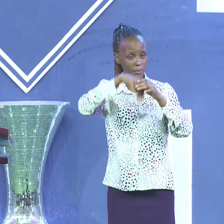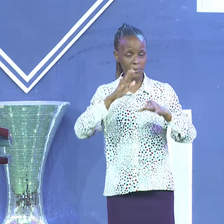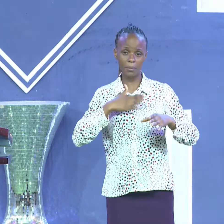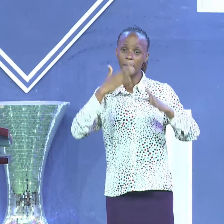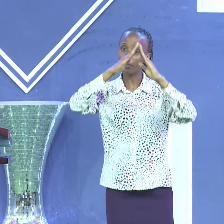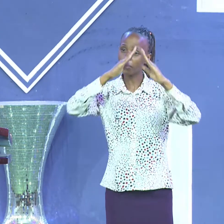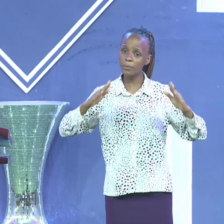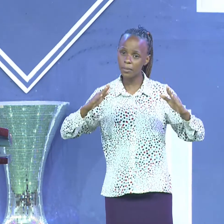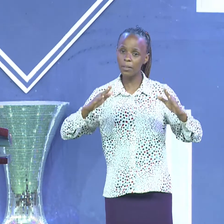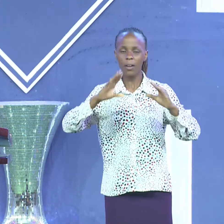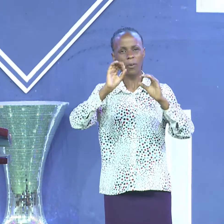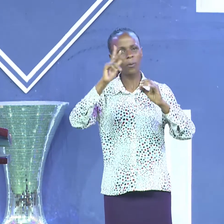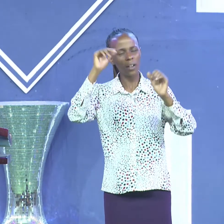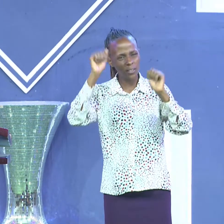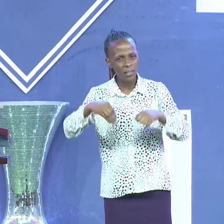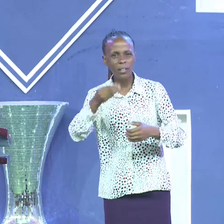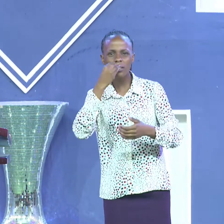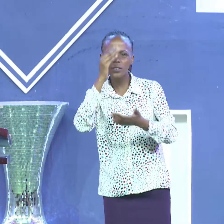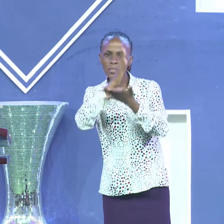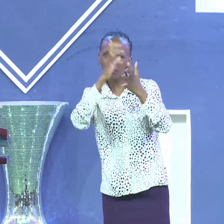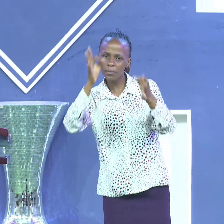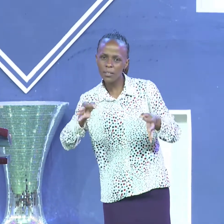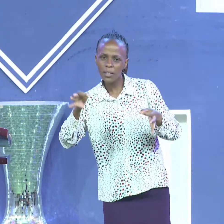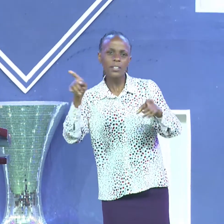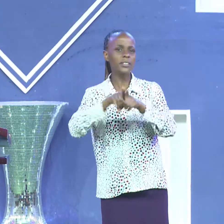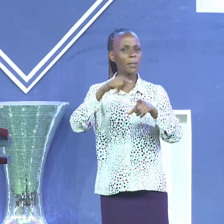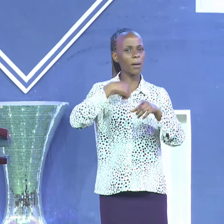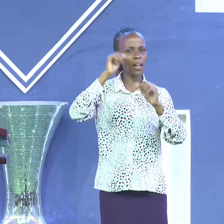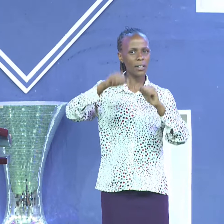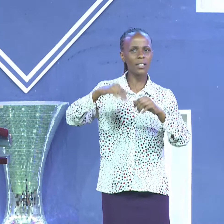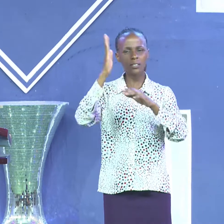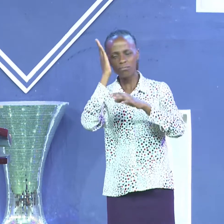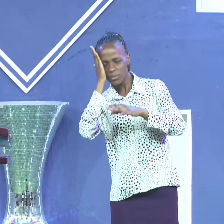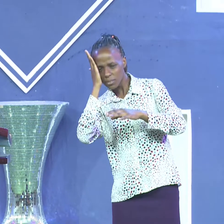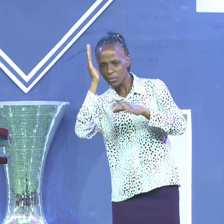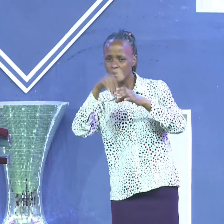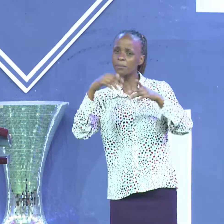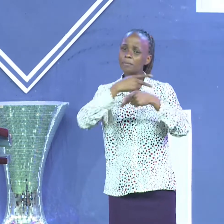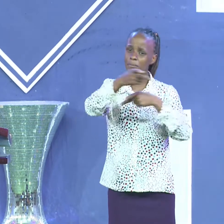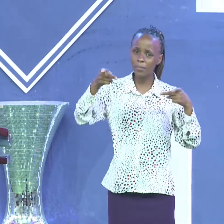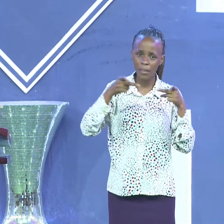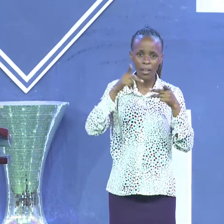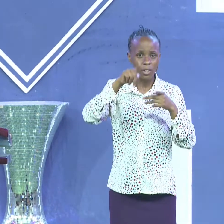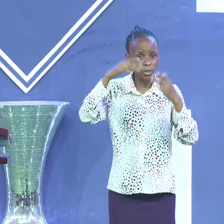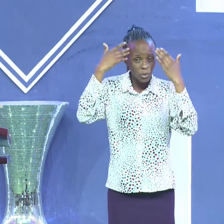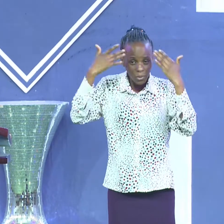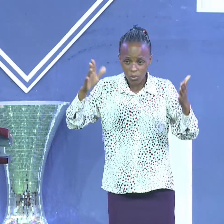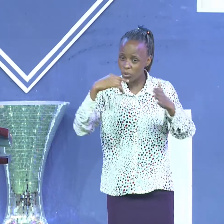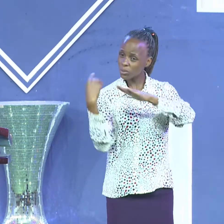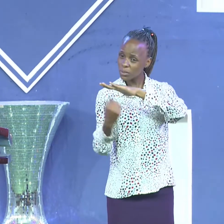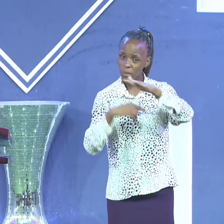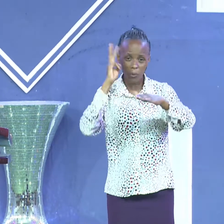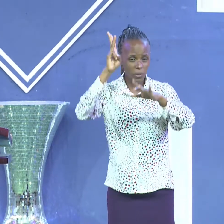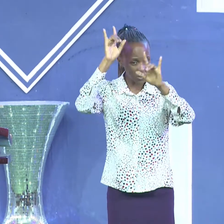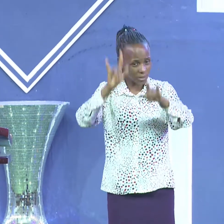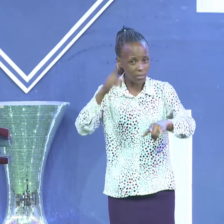as I'm at home. As long as there is something I can eat. I have someone that hosts me. You don't